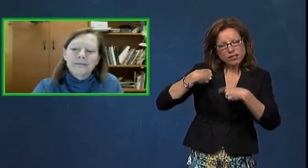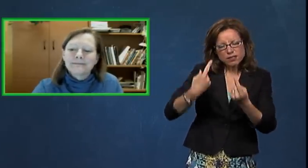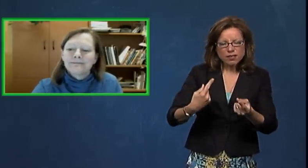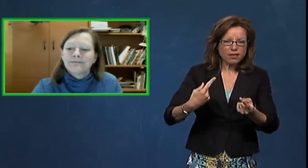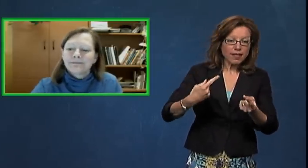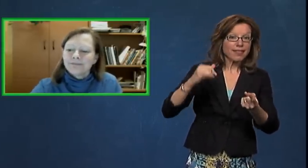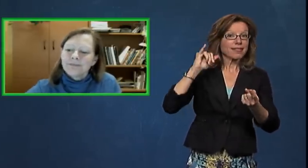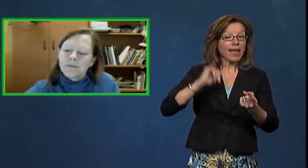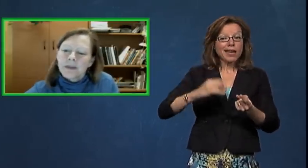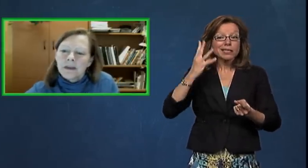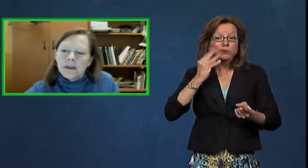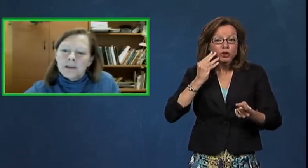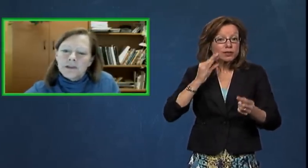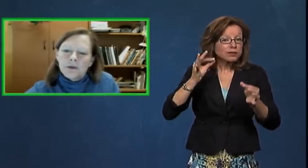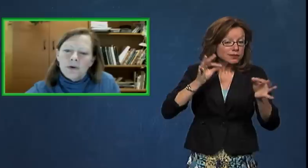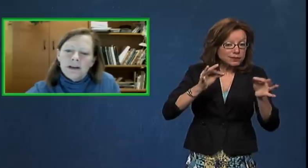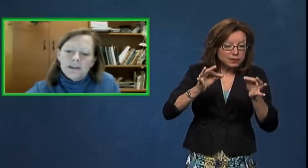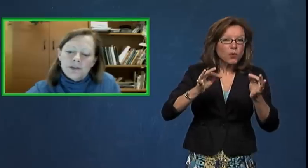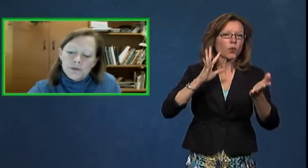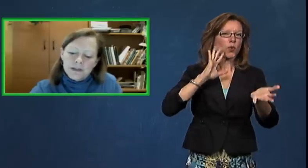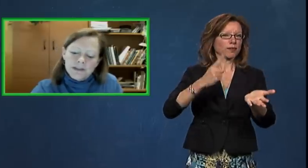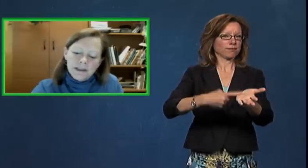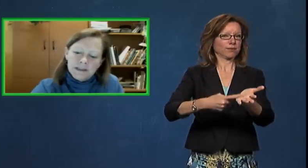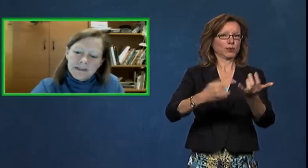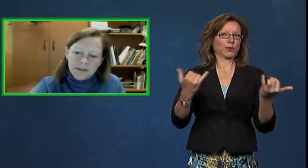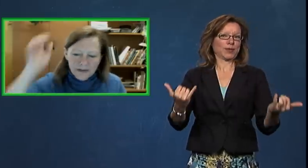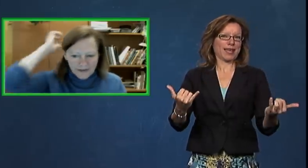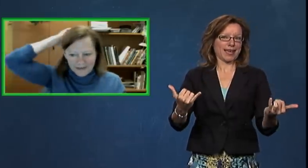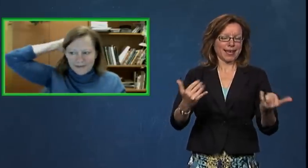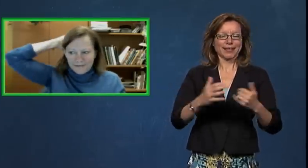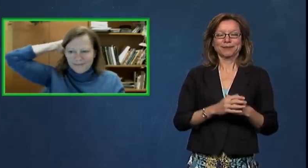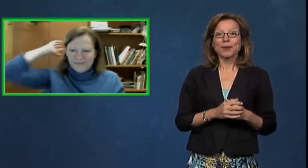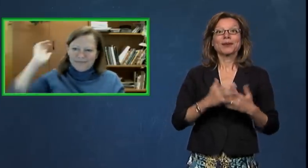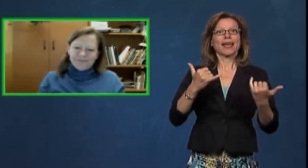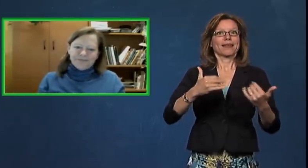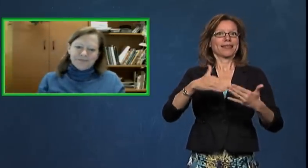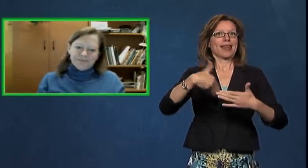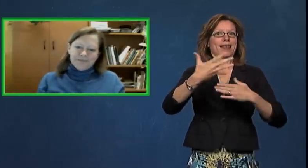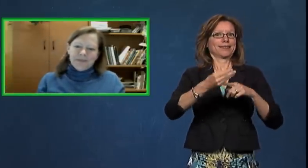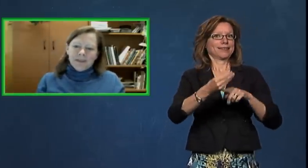today. So on to the second slide.